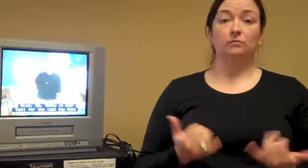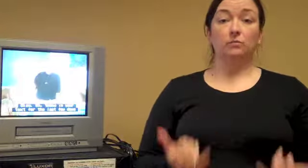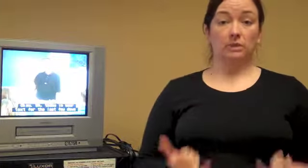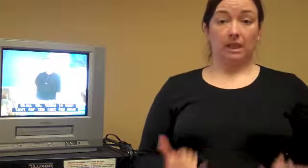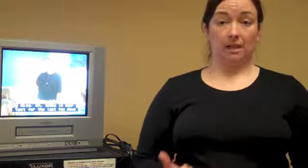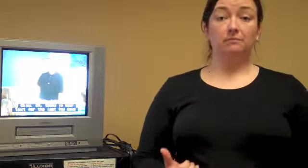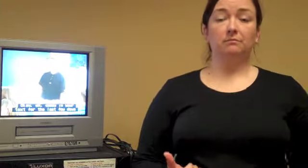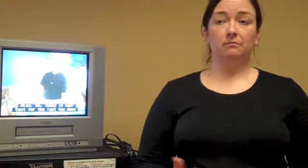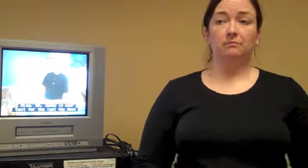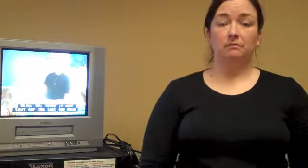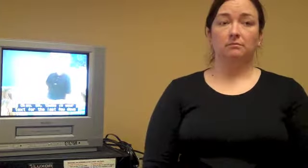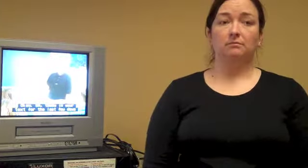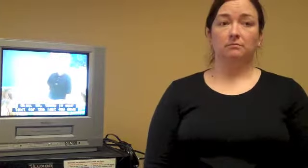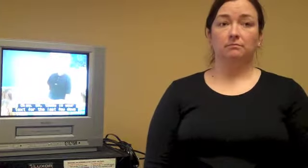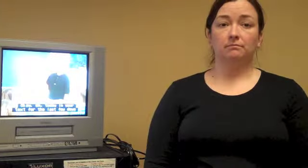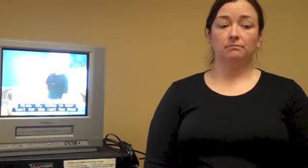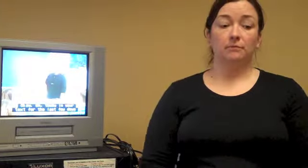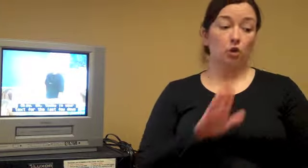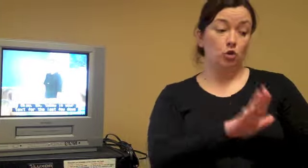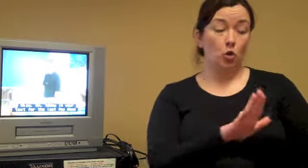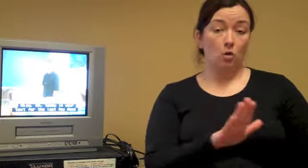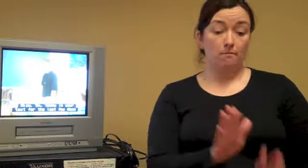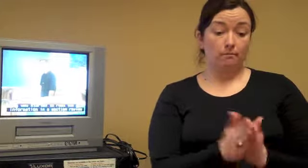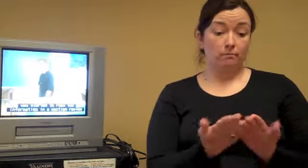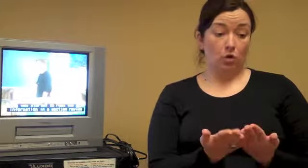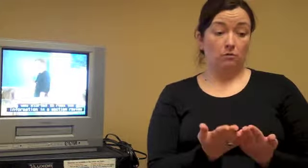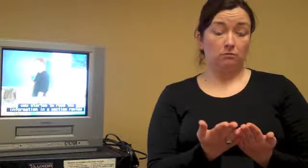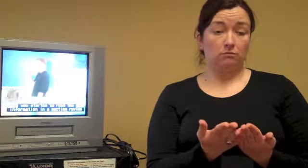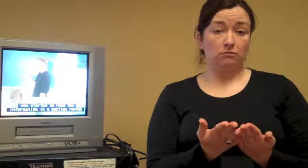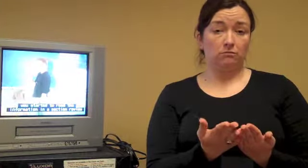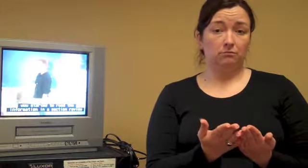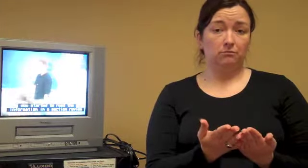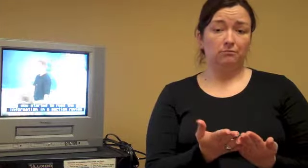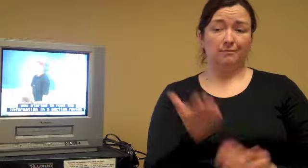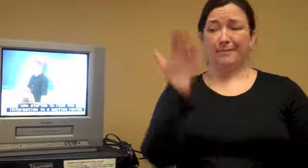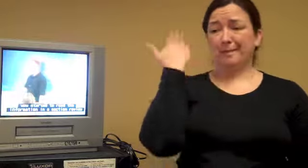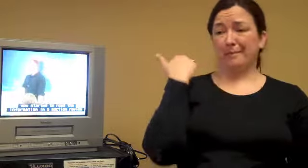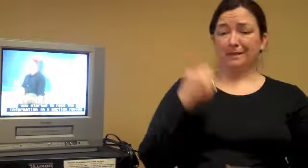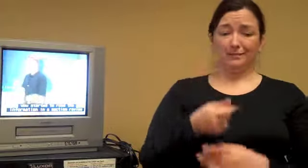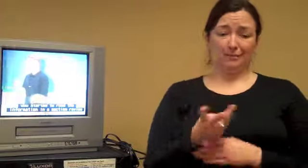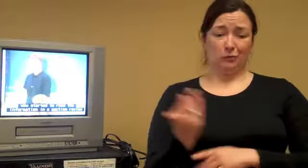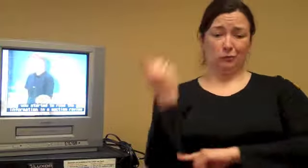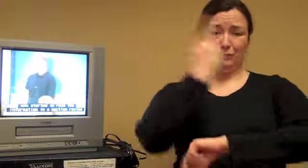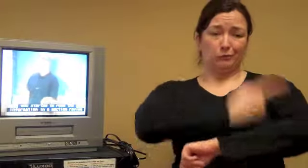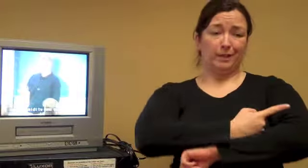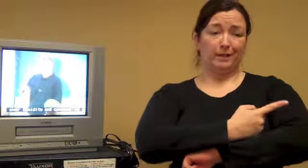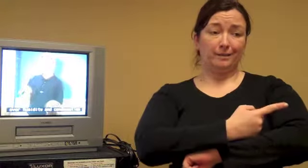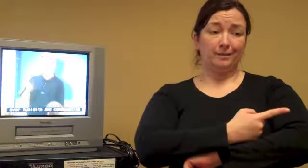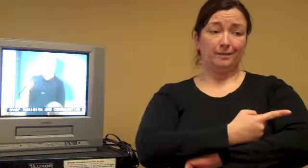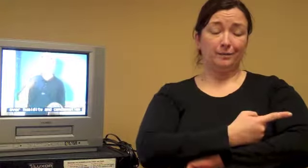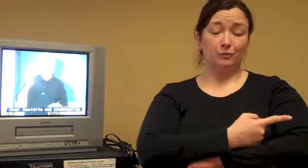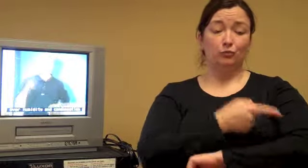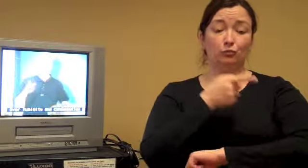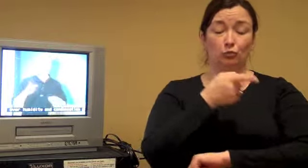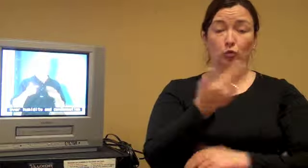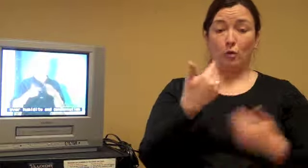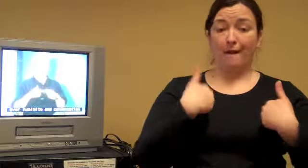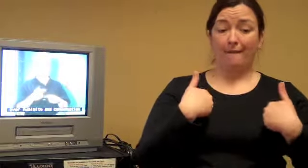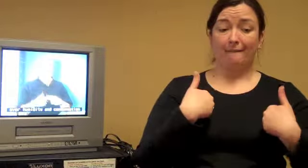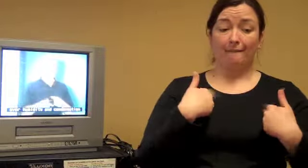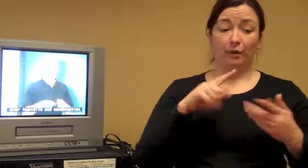Today, in your text for the last few days, you started to read the information in a section review